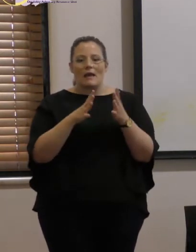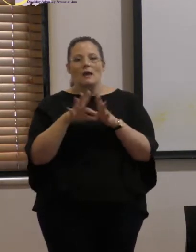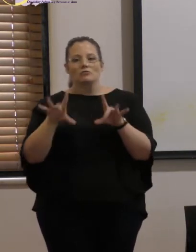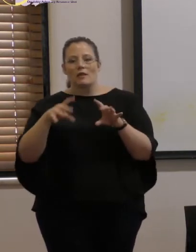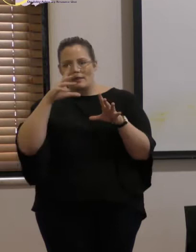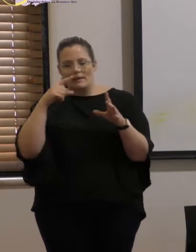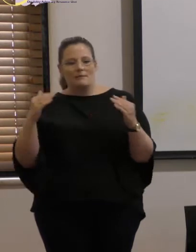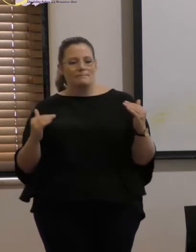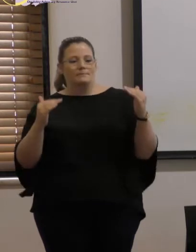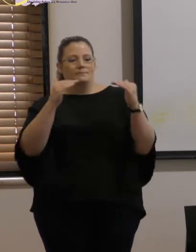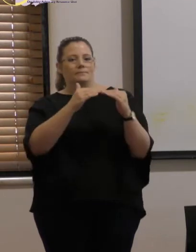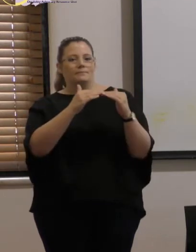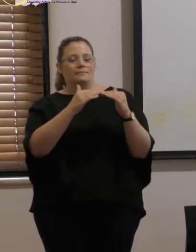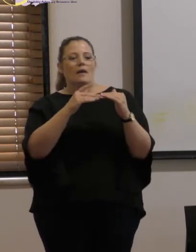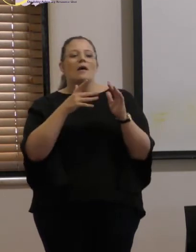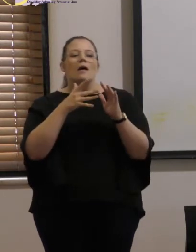government. So